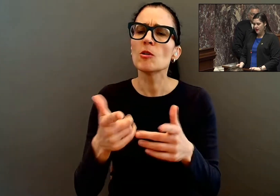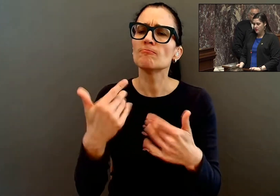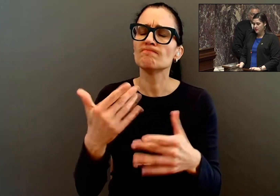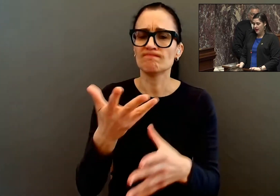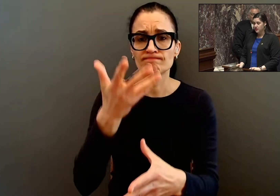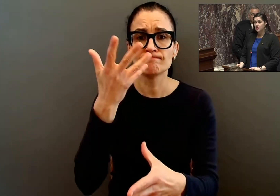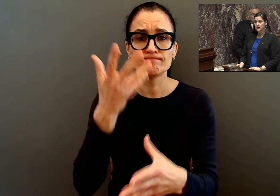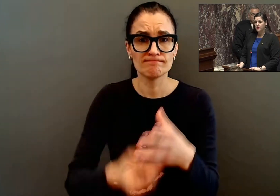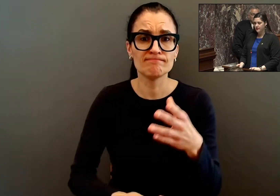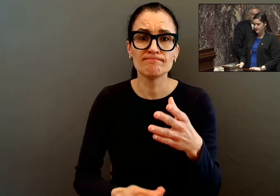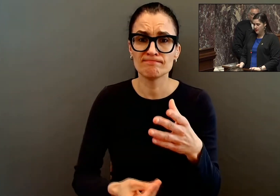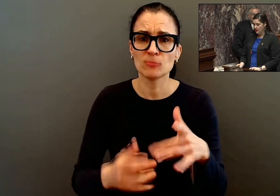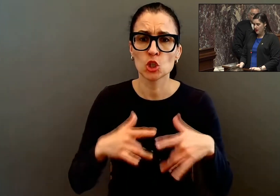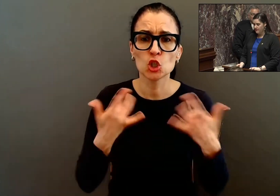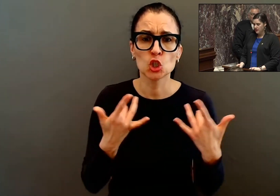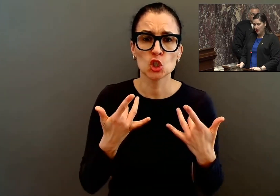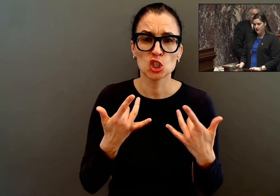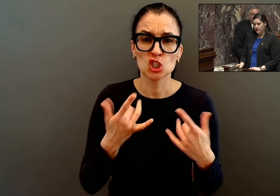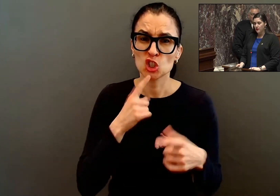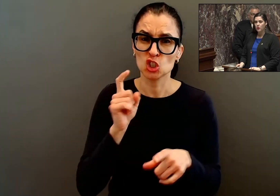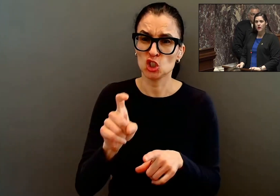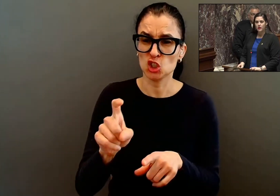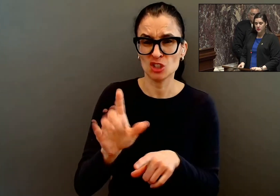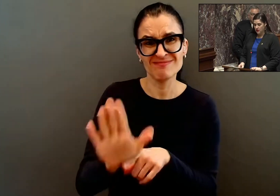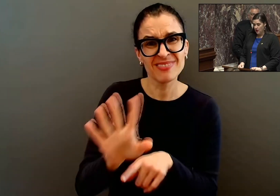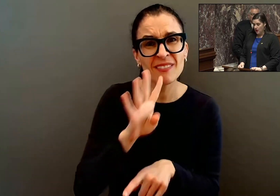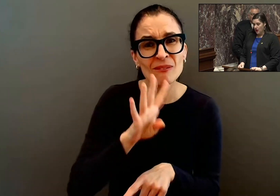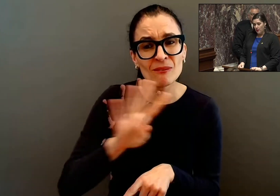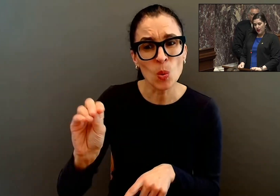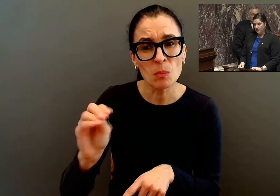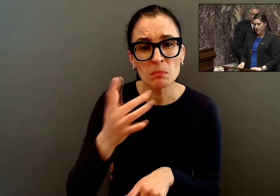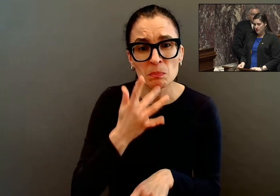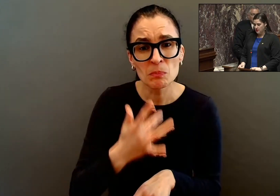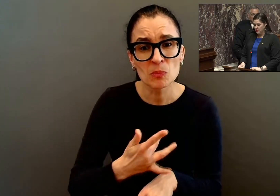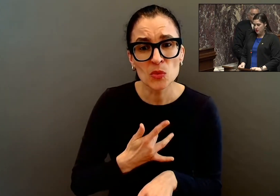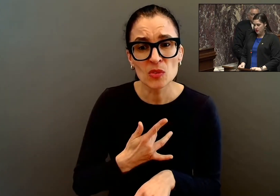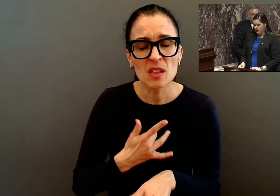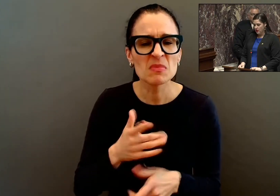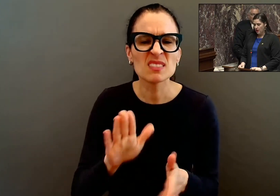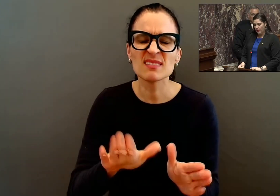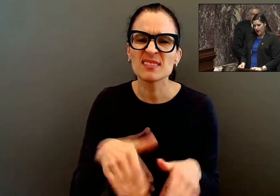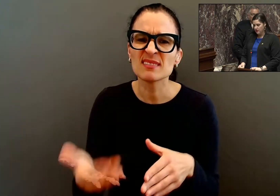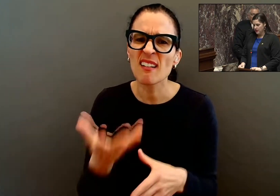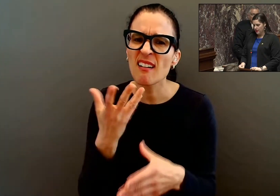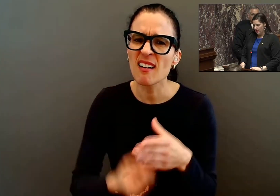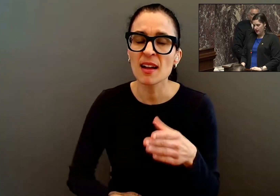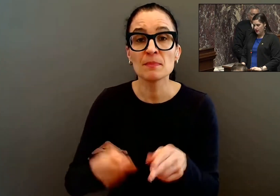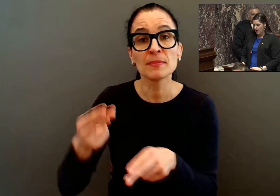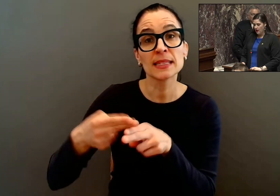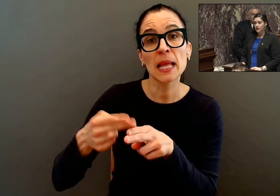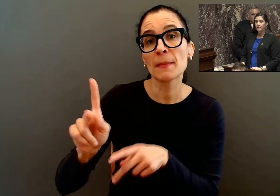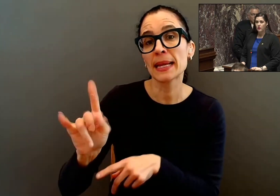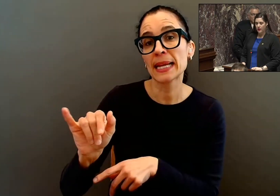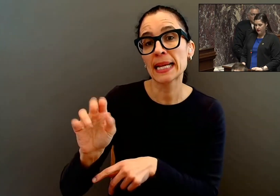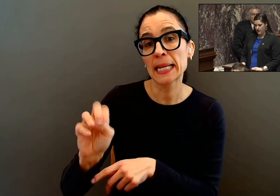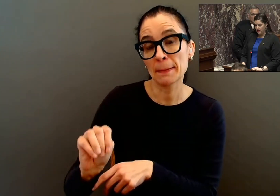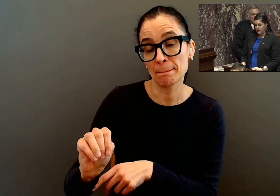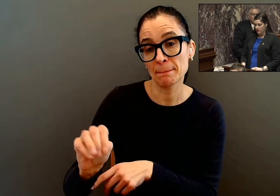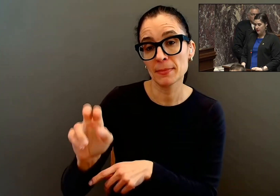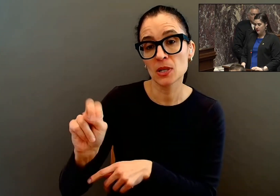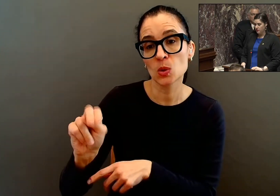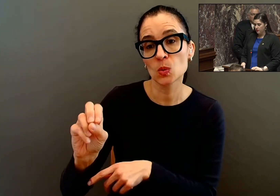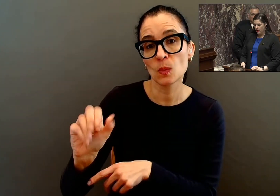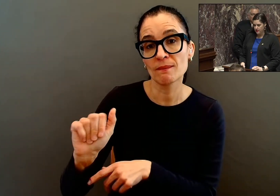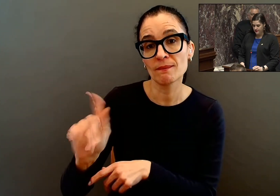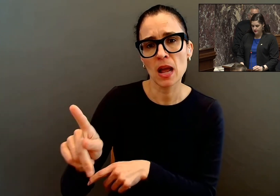Kim Novak was a passionate leader, a fierce advocate for workers, a proud union sister, a proud New Democrat, a loving wife, and a